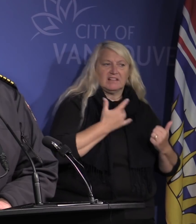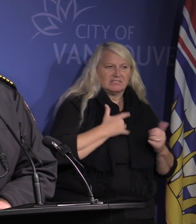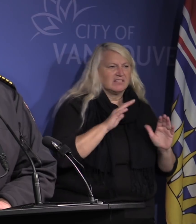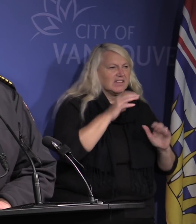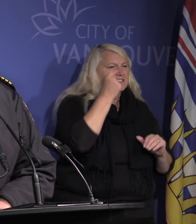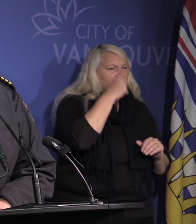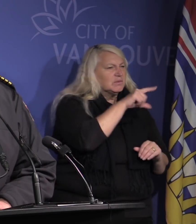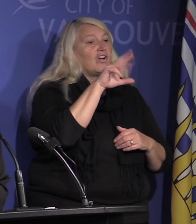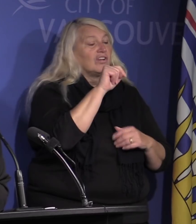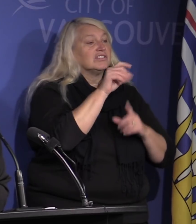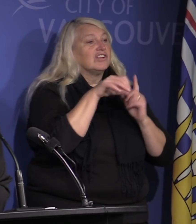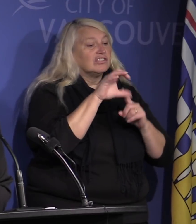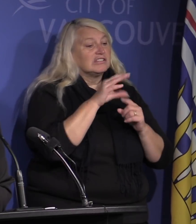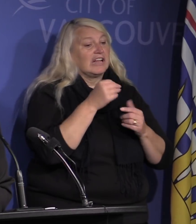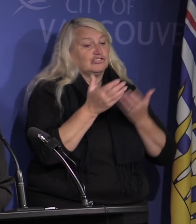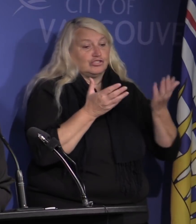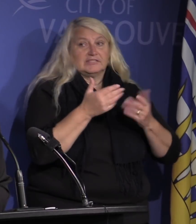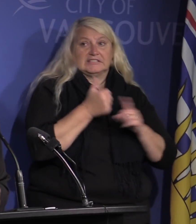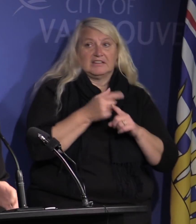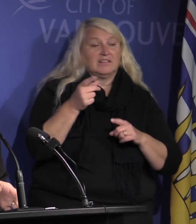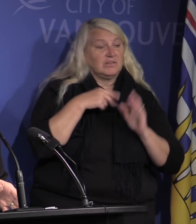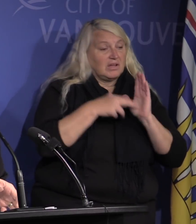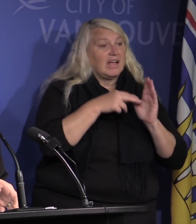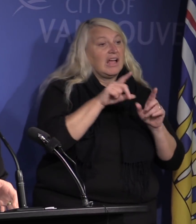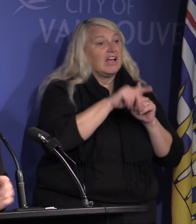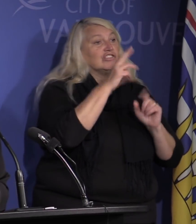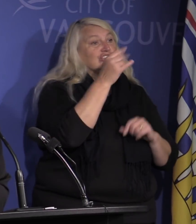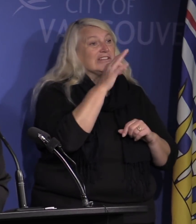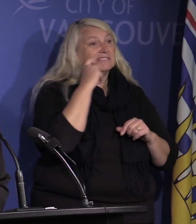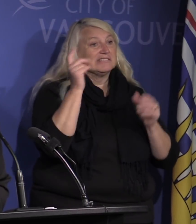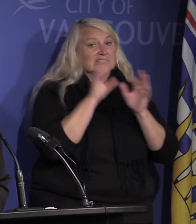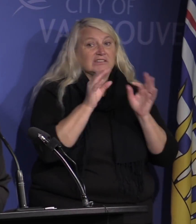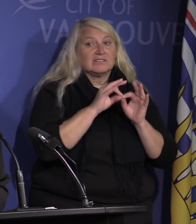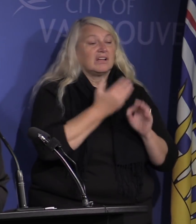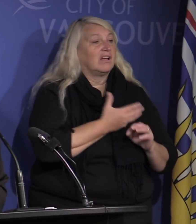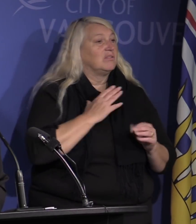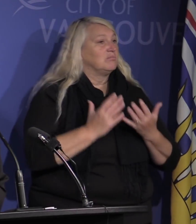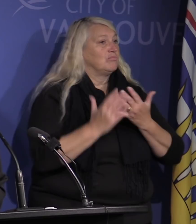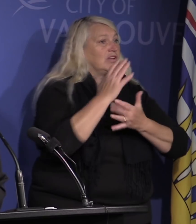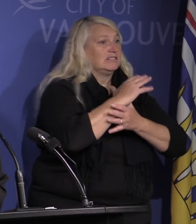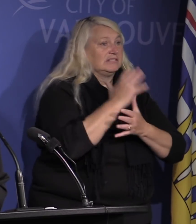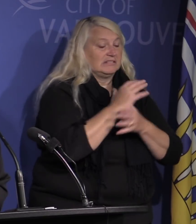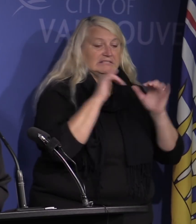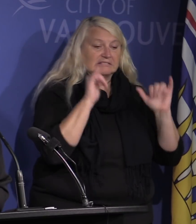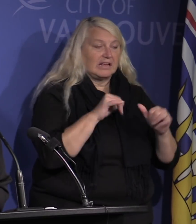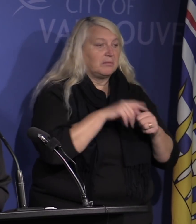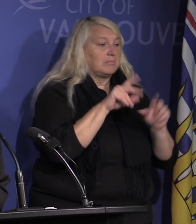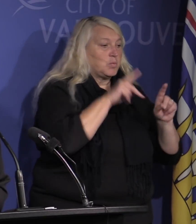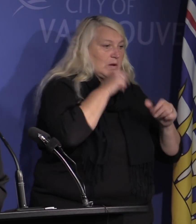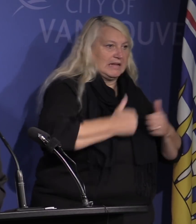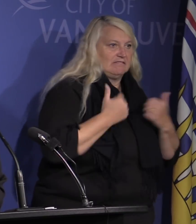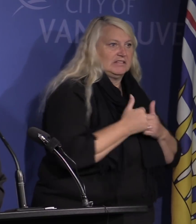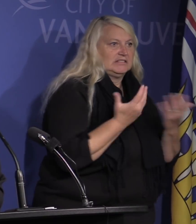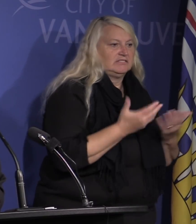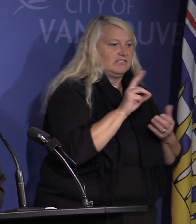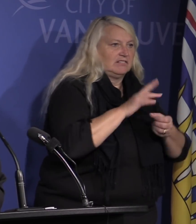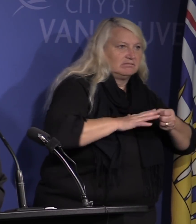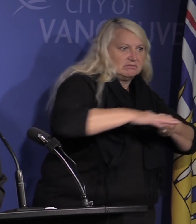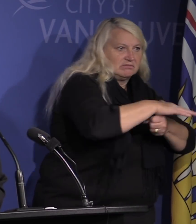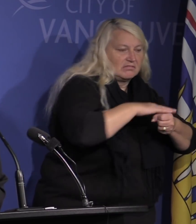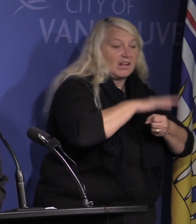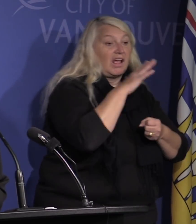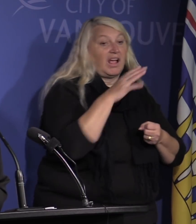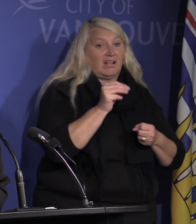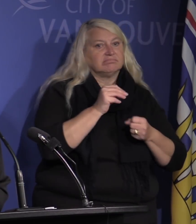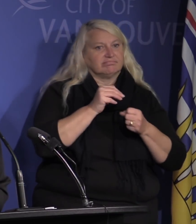through this, Vancouver. As the Mayor and Chief Reid noted, our priority continues to be residents and continuing the essential services that the